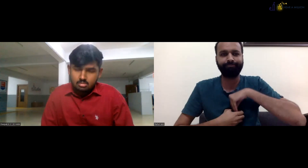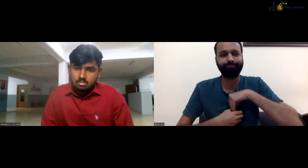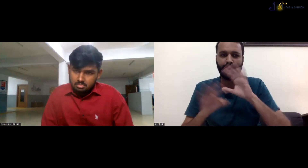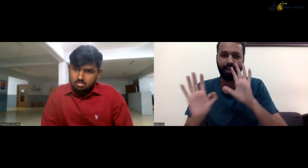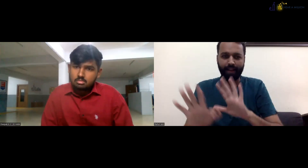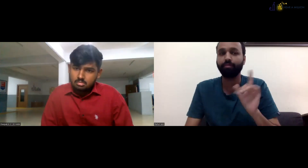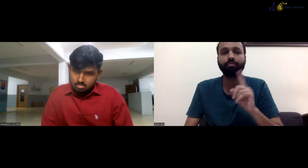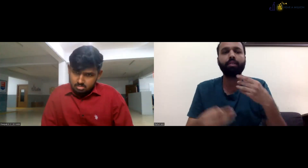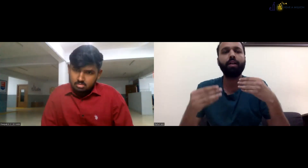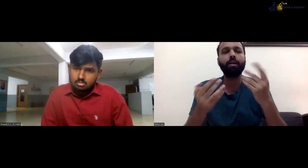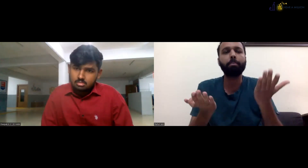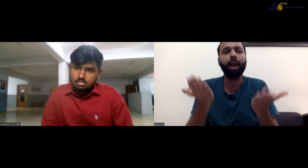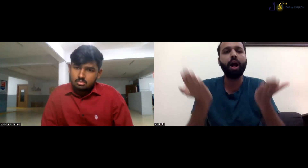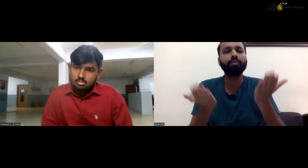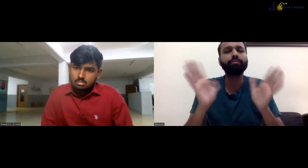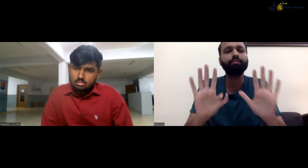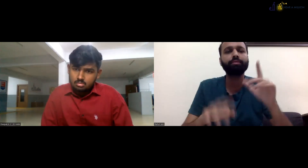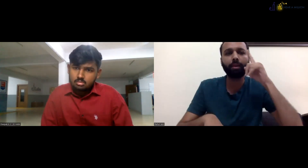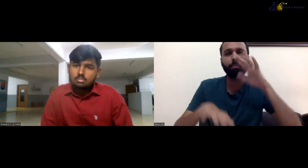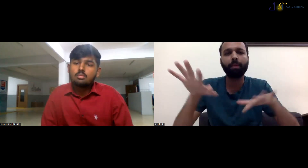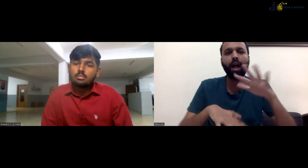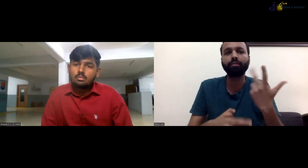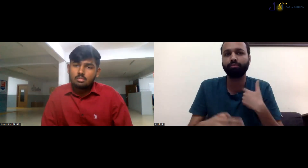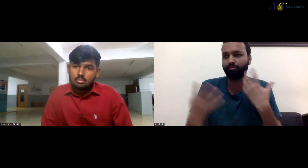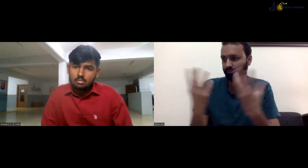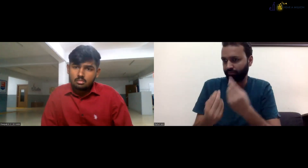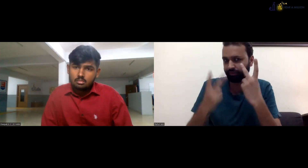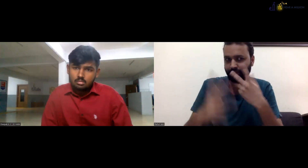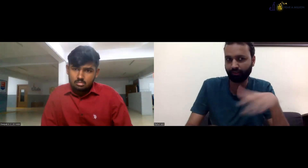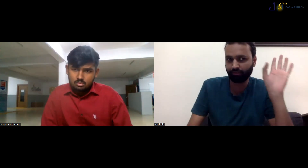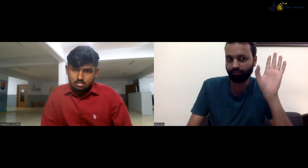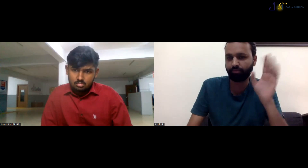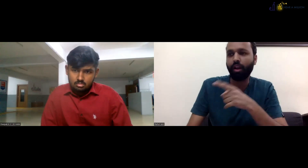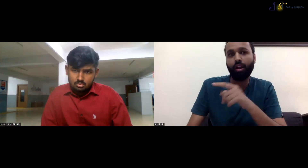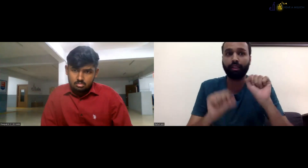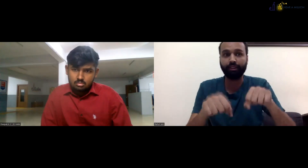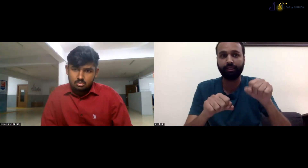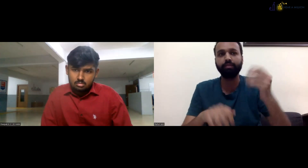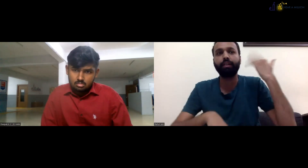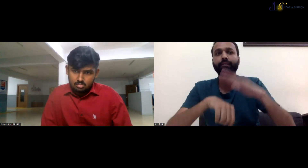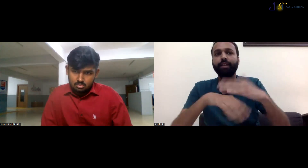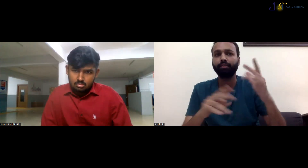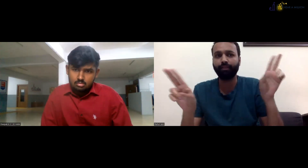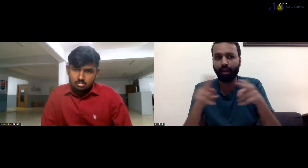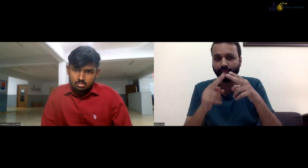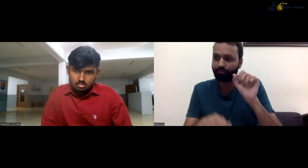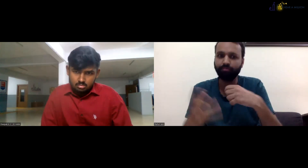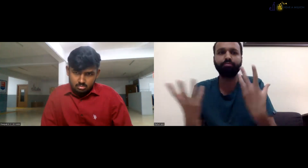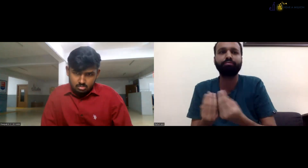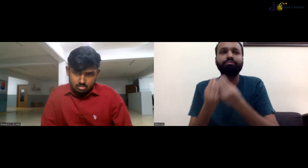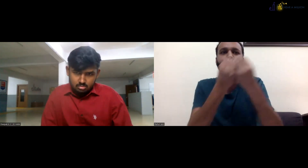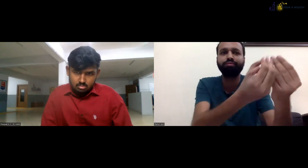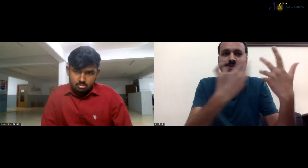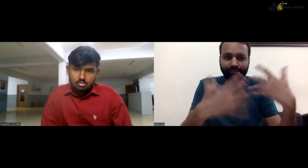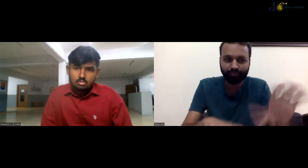So yes, I would agree that there was a feeling my wife did. I observed that I was going alone to various